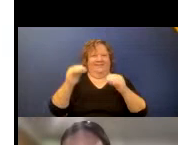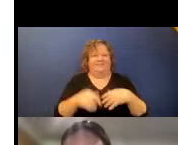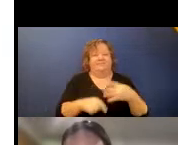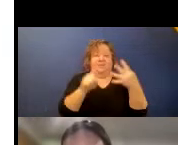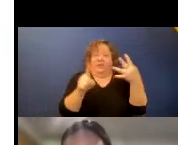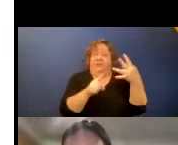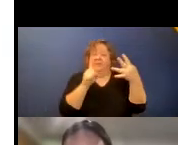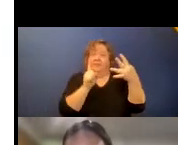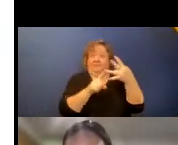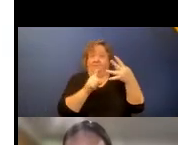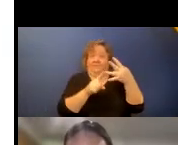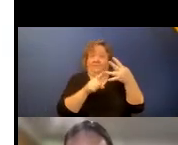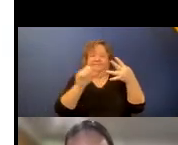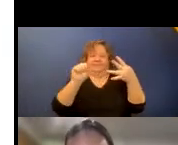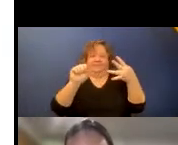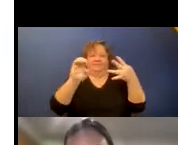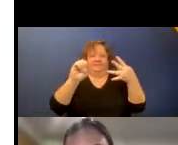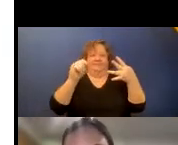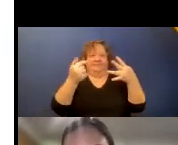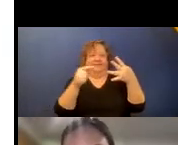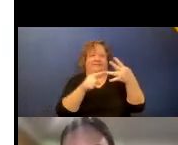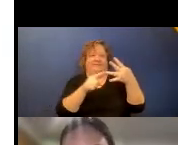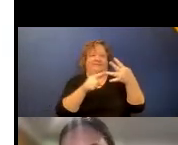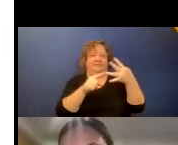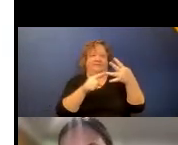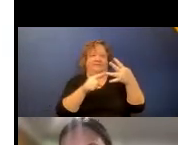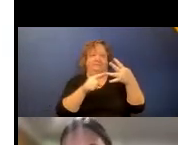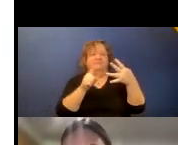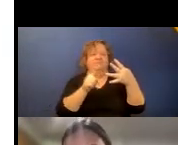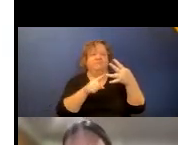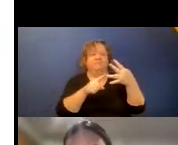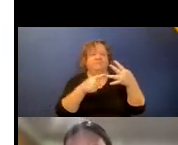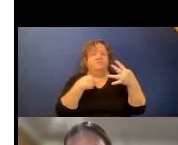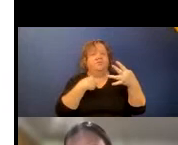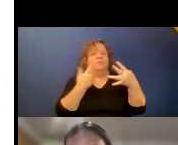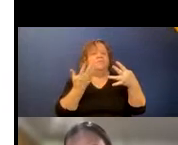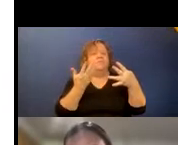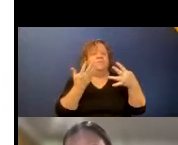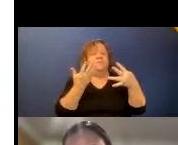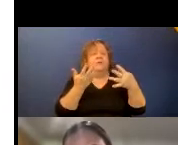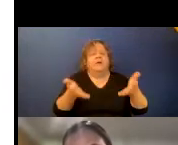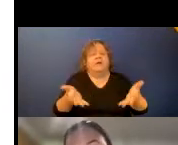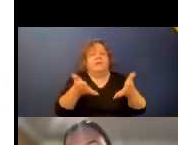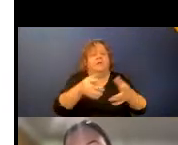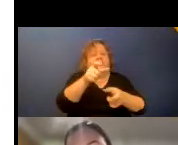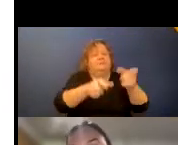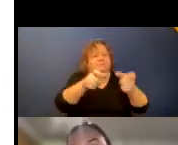and scan, I suppose, the field and sort of see what other people have done well and what's working. So we